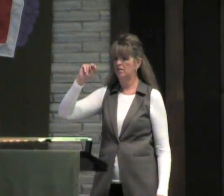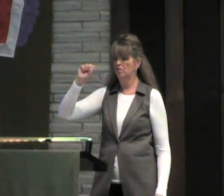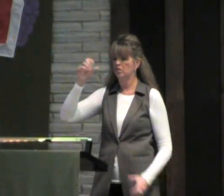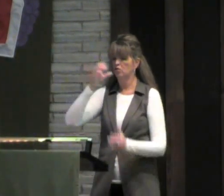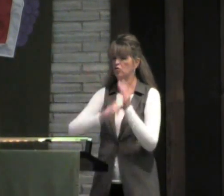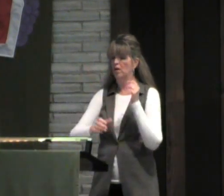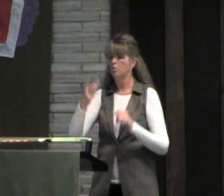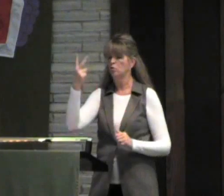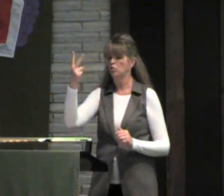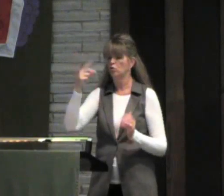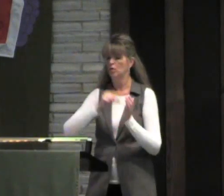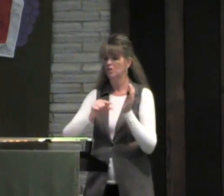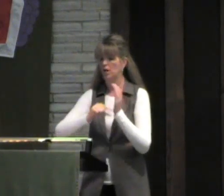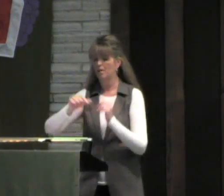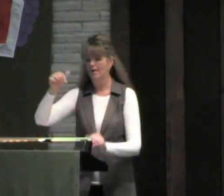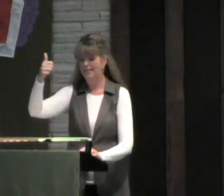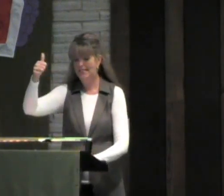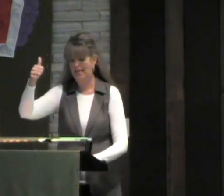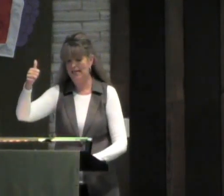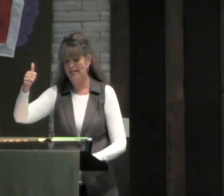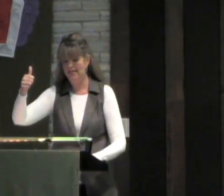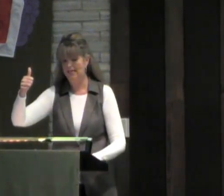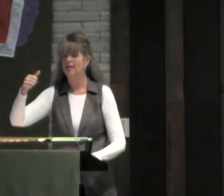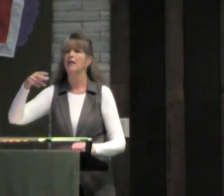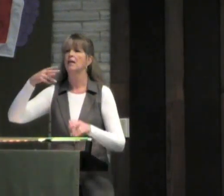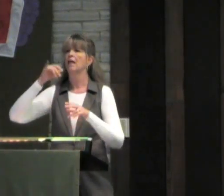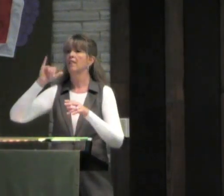In Ephesians chapter 2, verse 10,